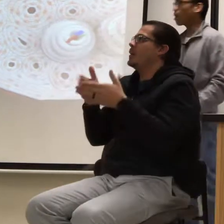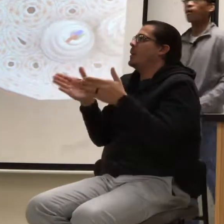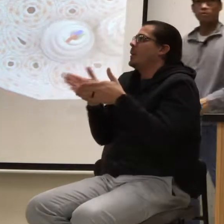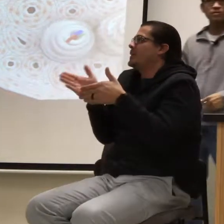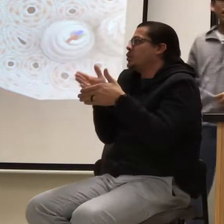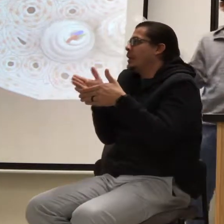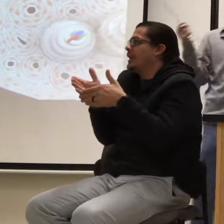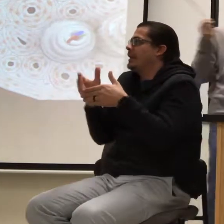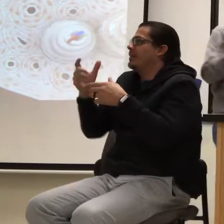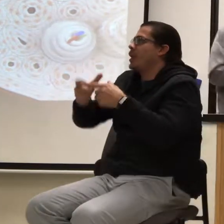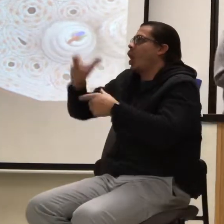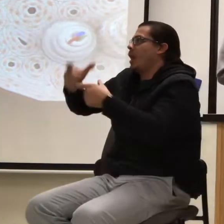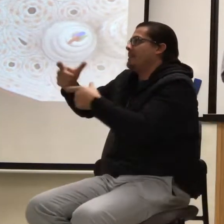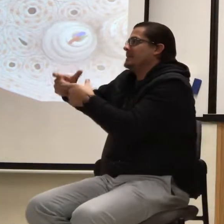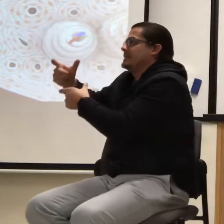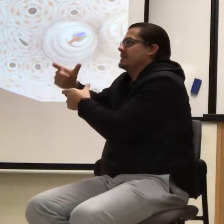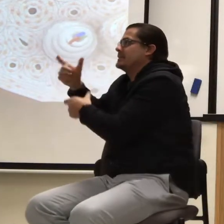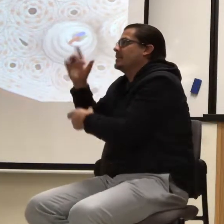the columns, yeah.